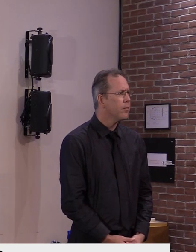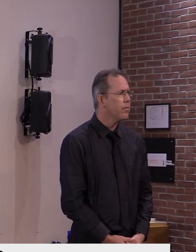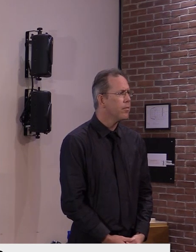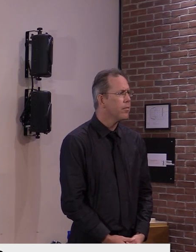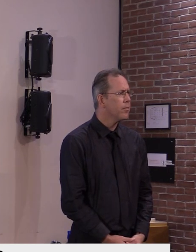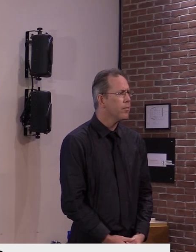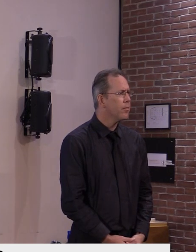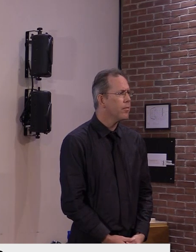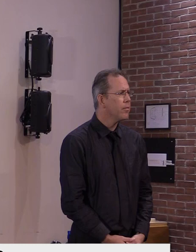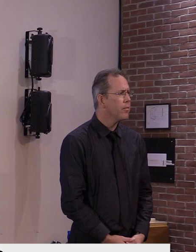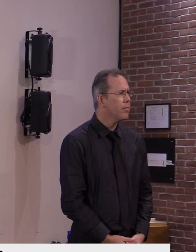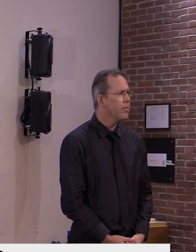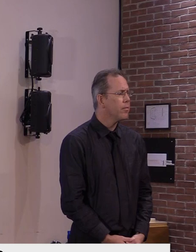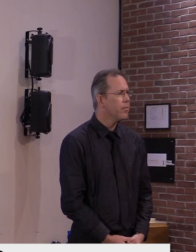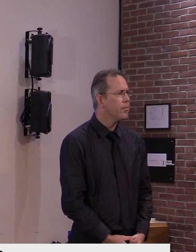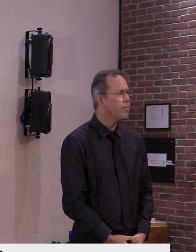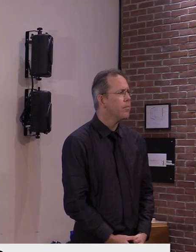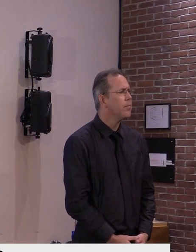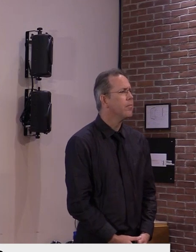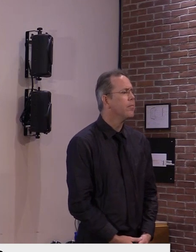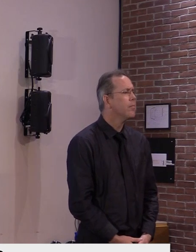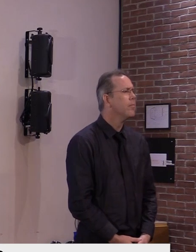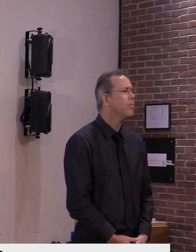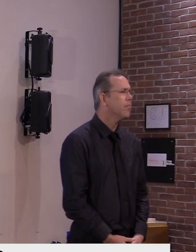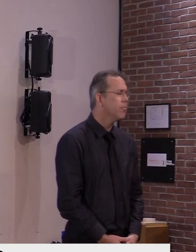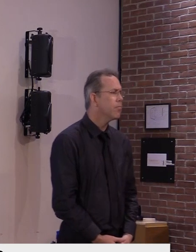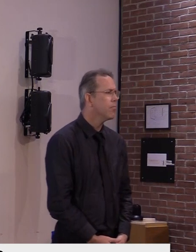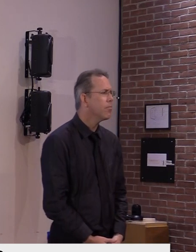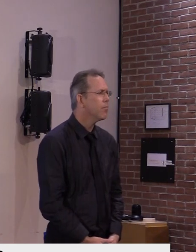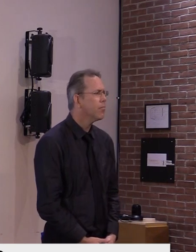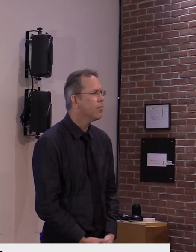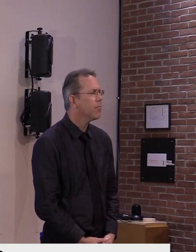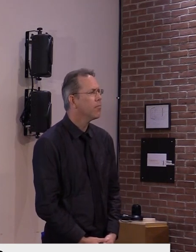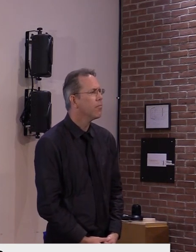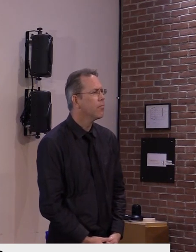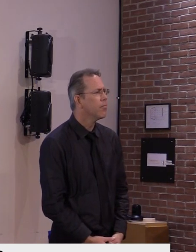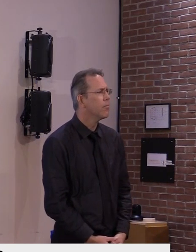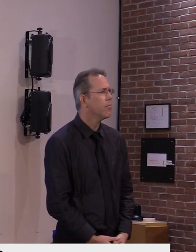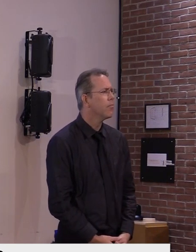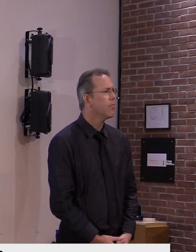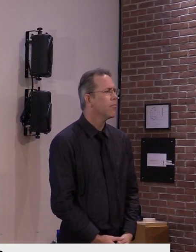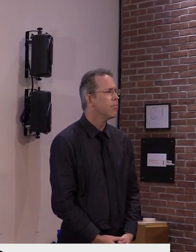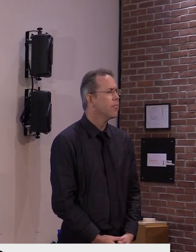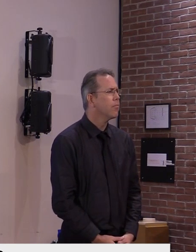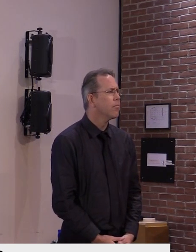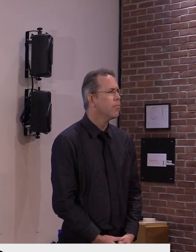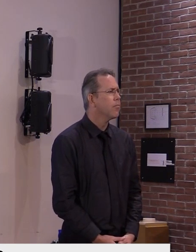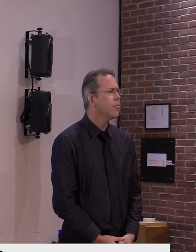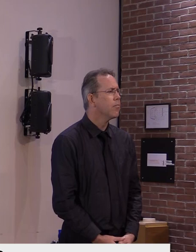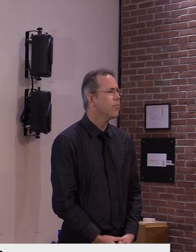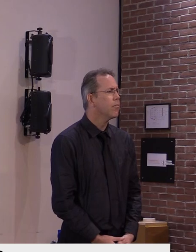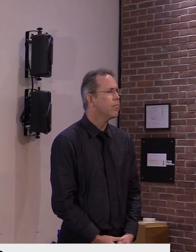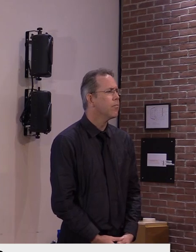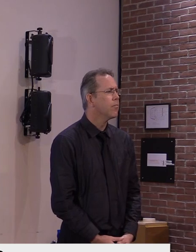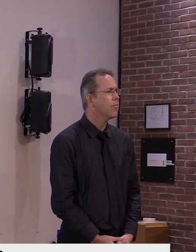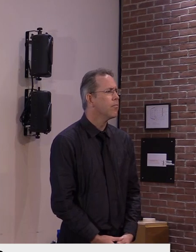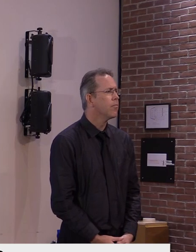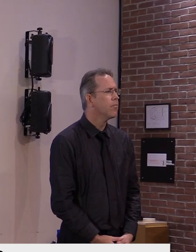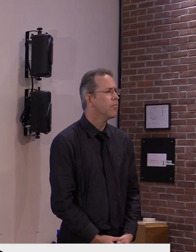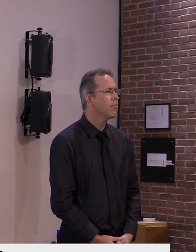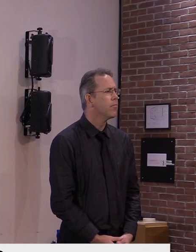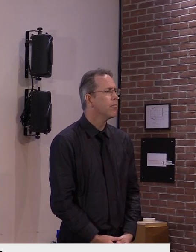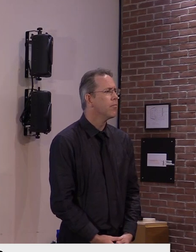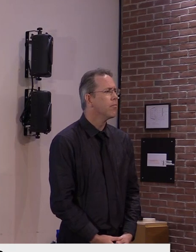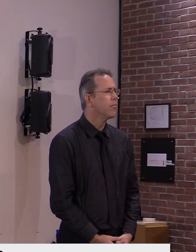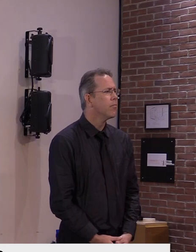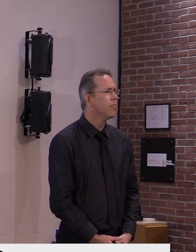town hall. They'd like to use the elementary school gym as an alternative, but according to the law, because they've